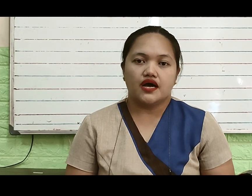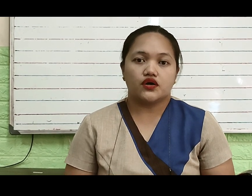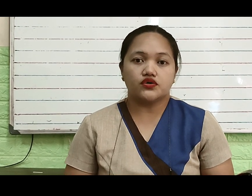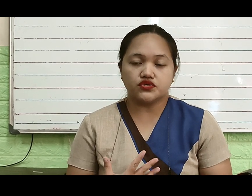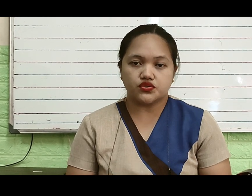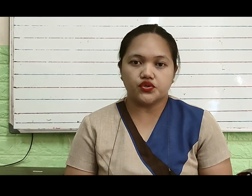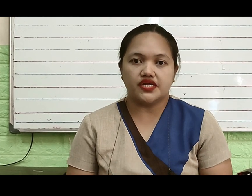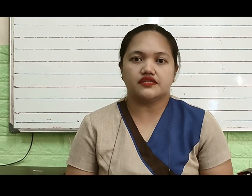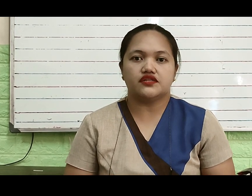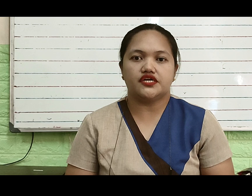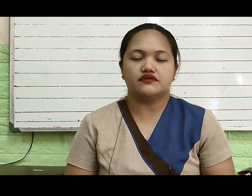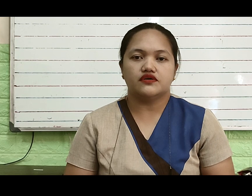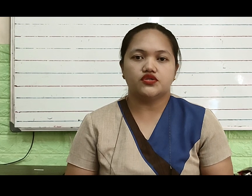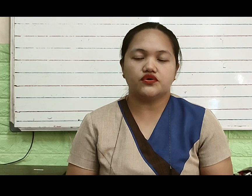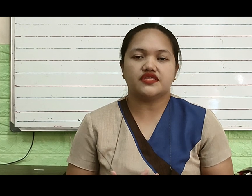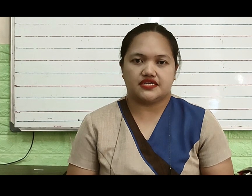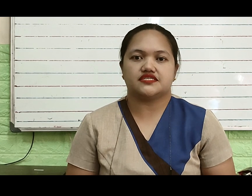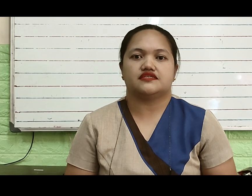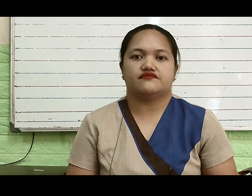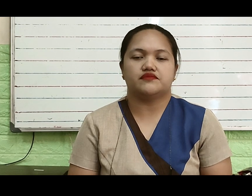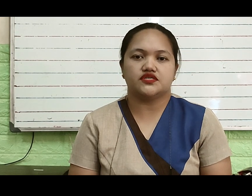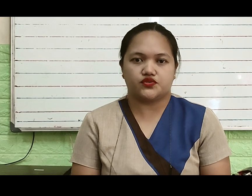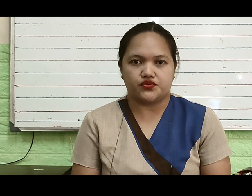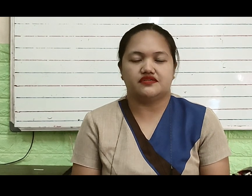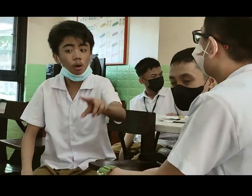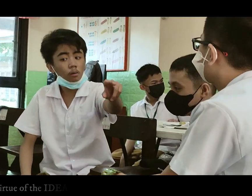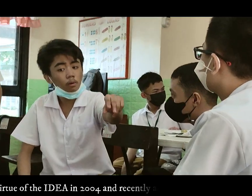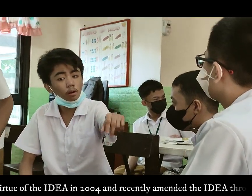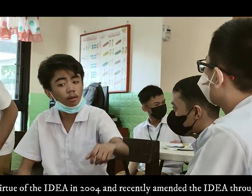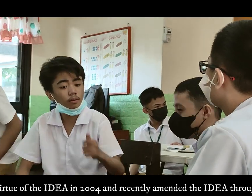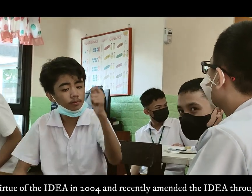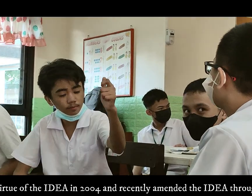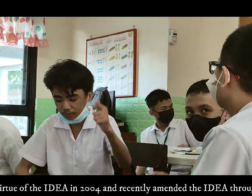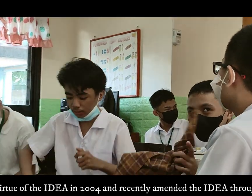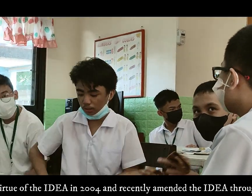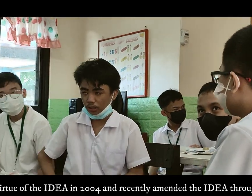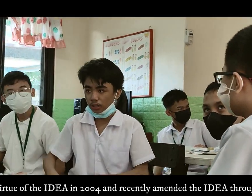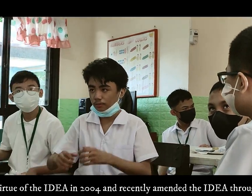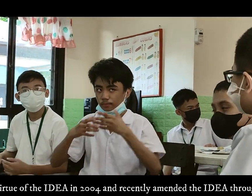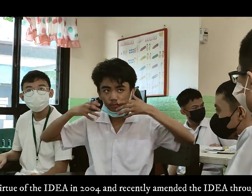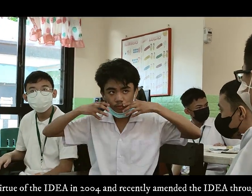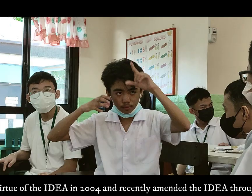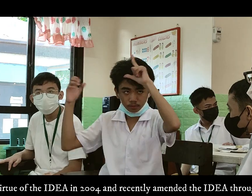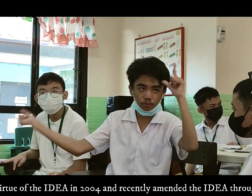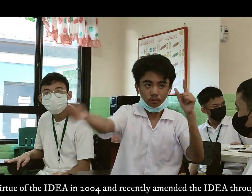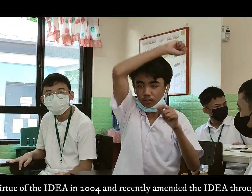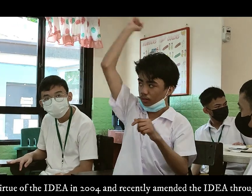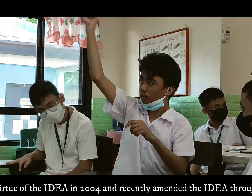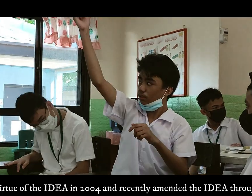go to school and learn new things from the school. By virtue of the IDEA in 2004 and recently amended the